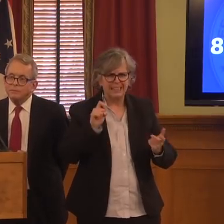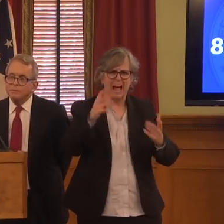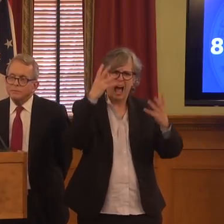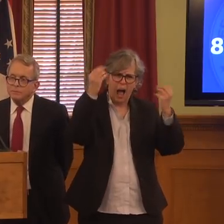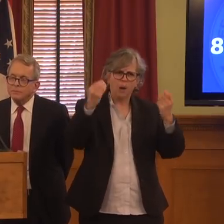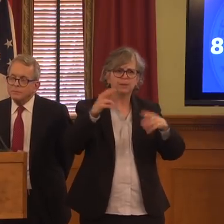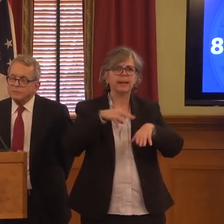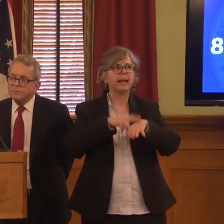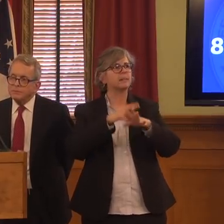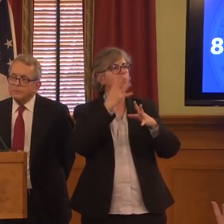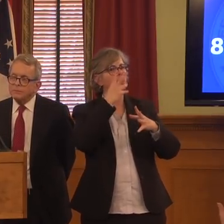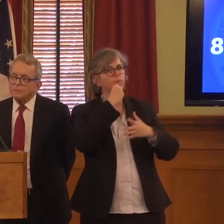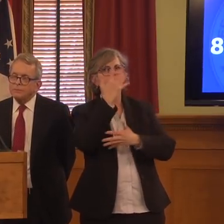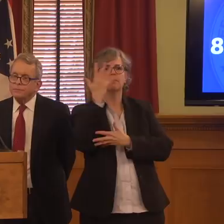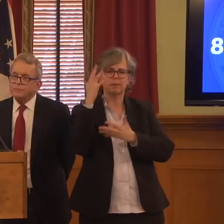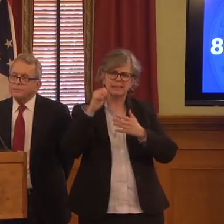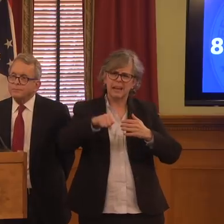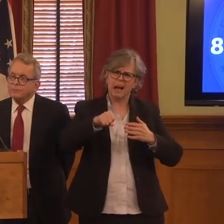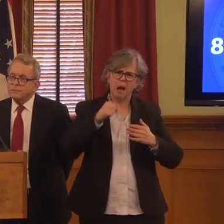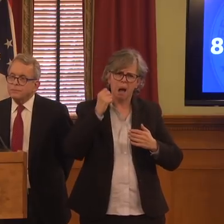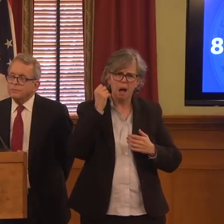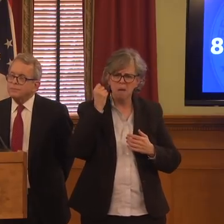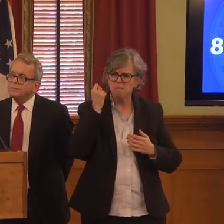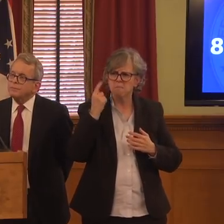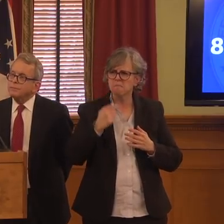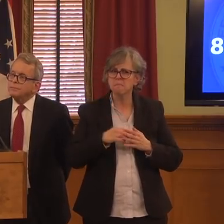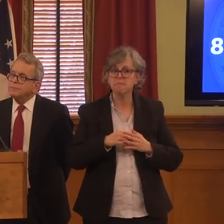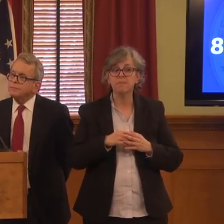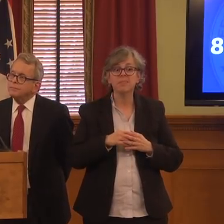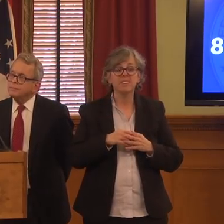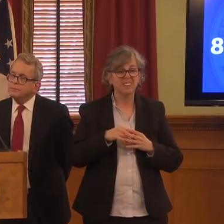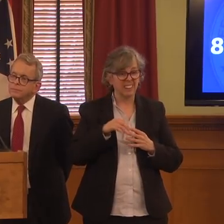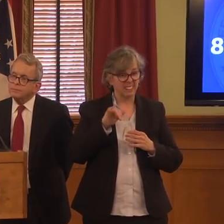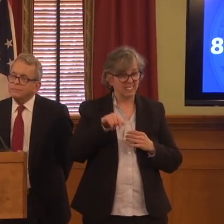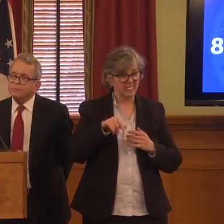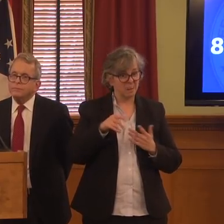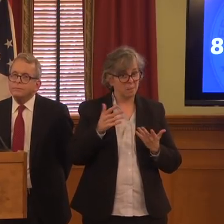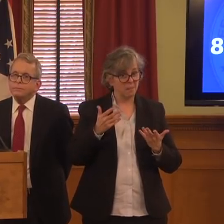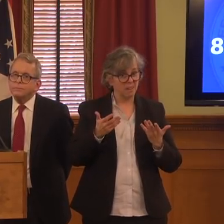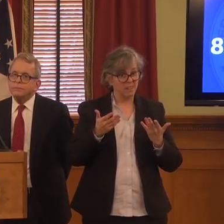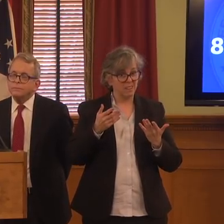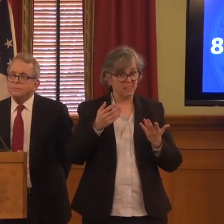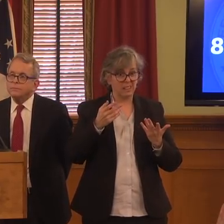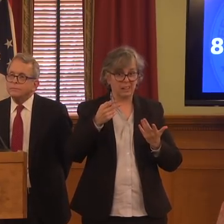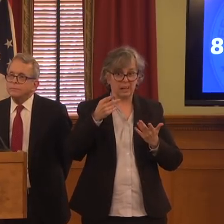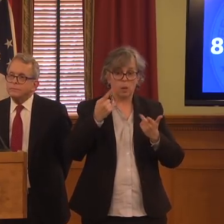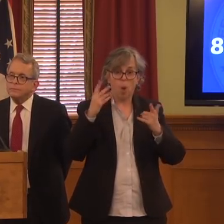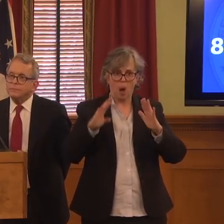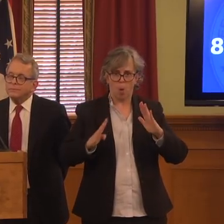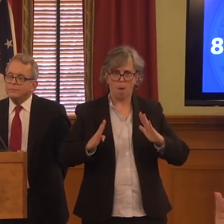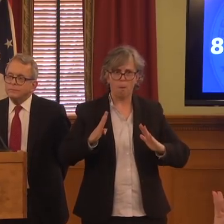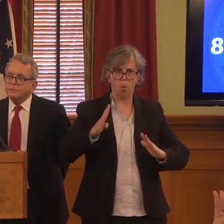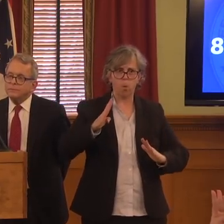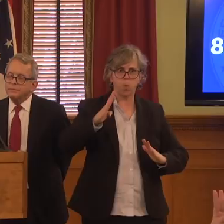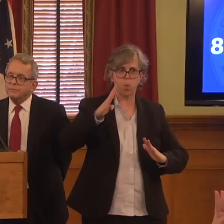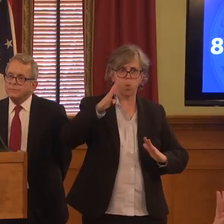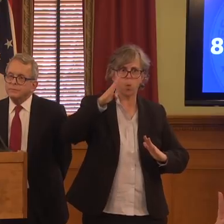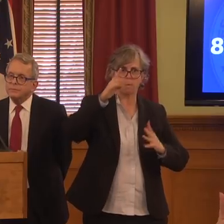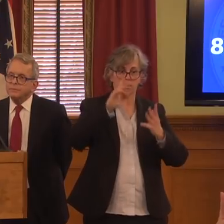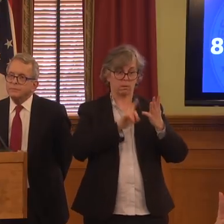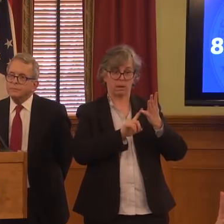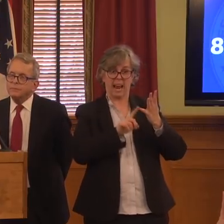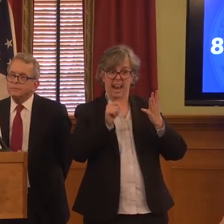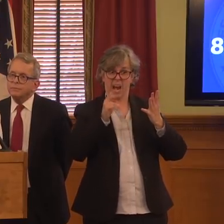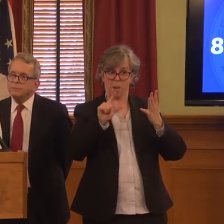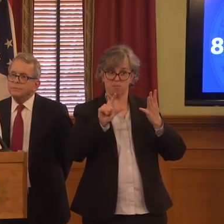chief estimates at this time from modeling say that this might peak in late April to mid-May. But you can be outside